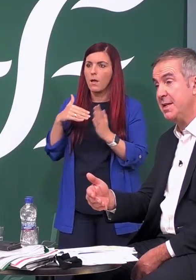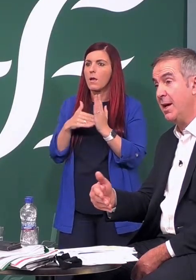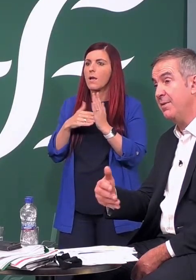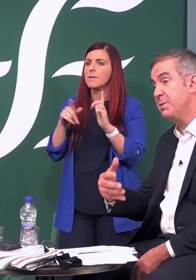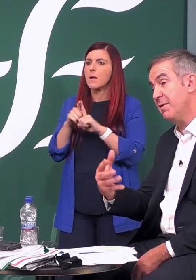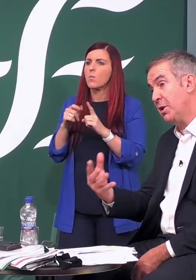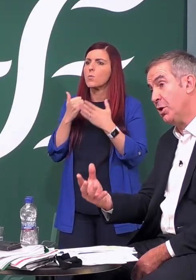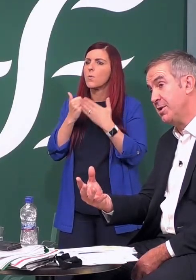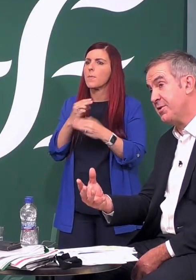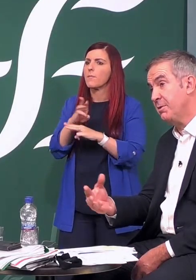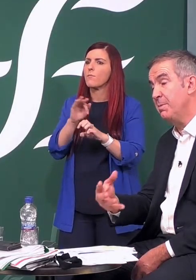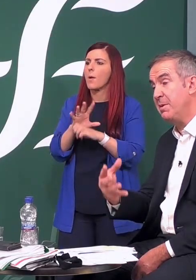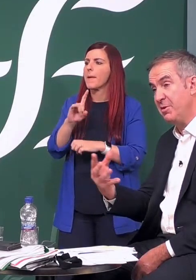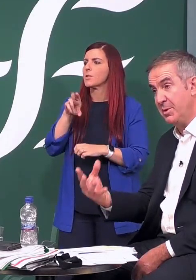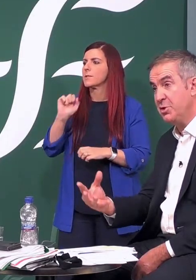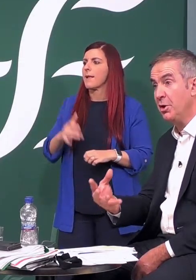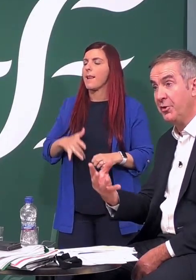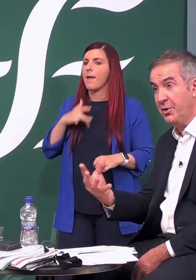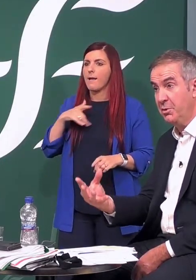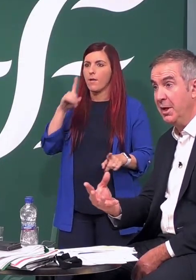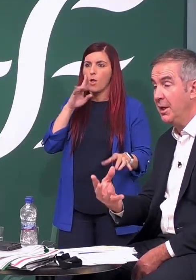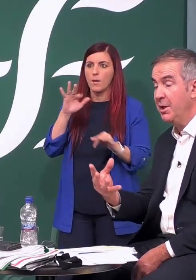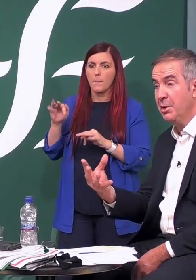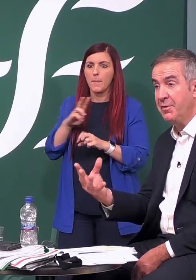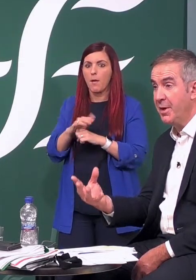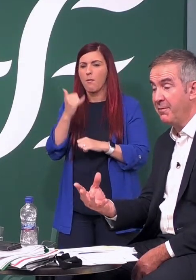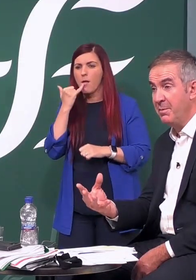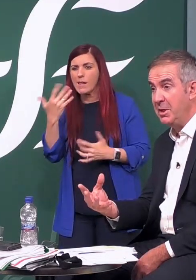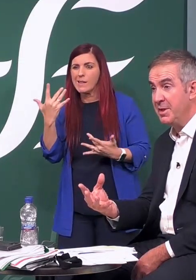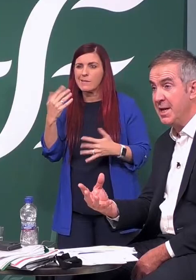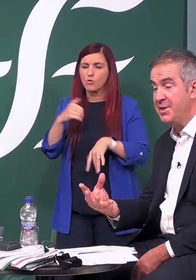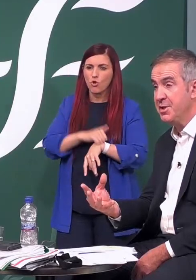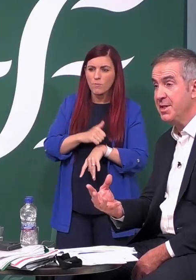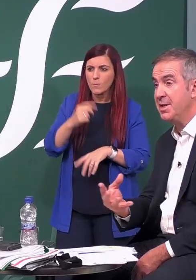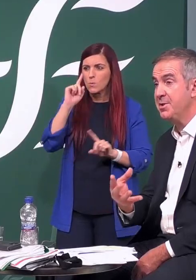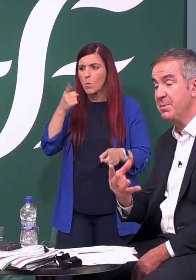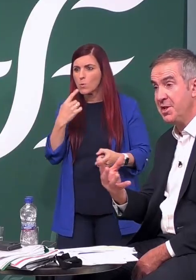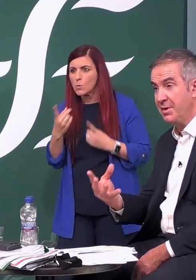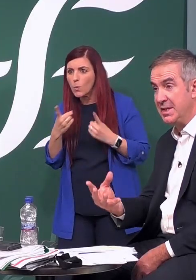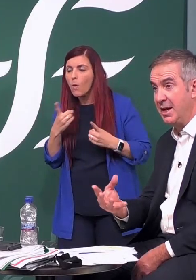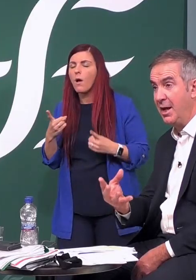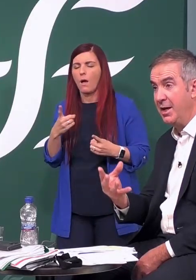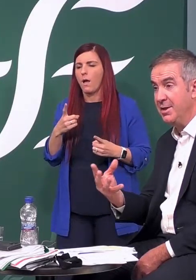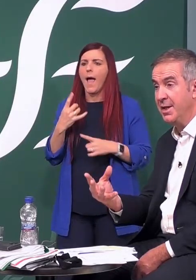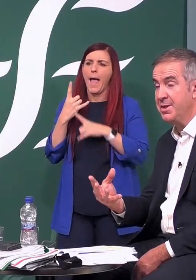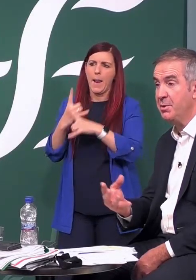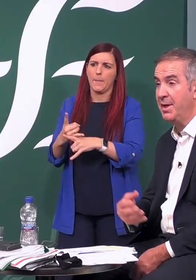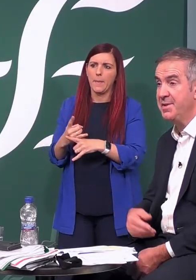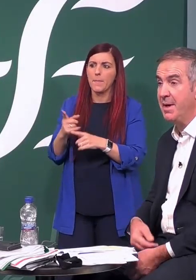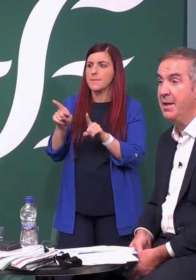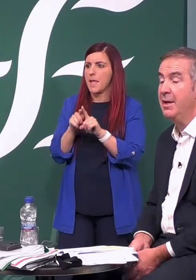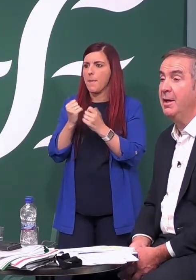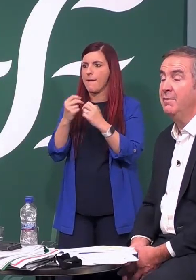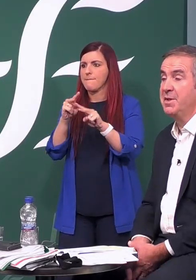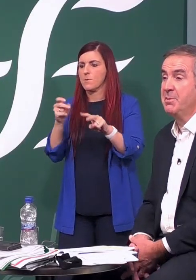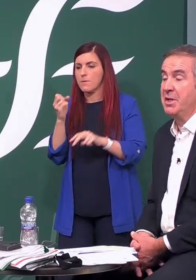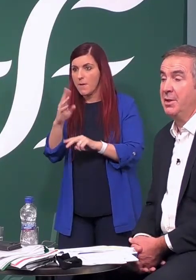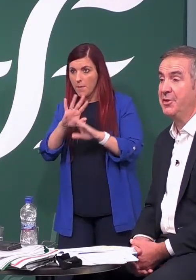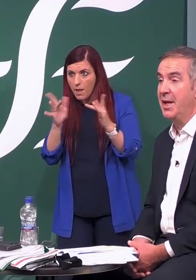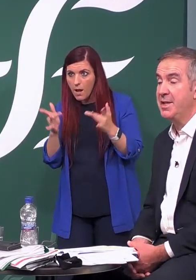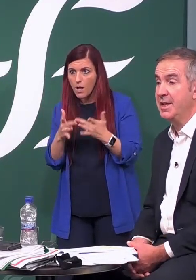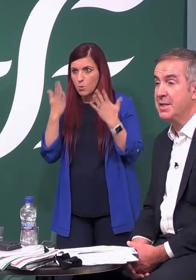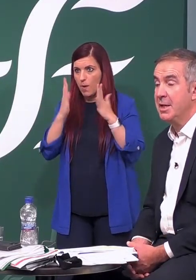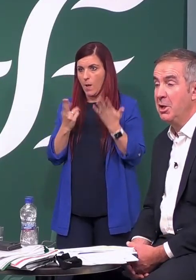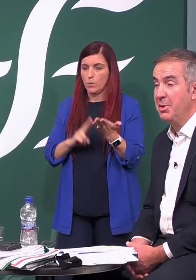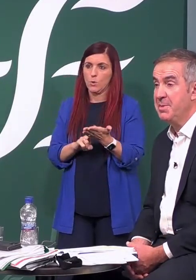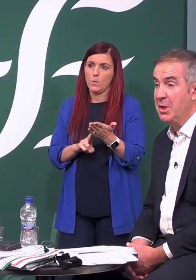from HSE Live. So we've had calls through and people have been talked through, if they're not familiar with an antigen test, there's materials online and so on as well for some of the